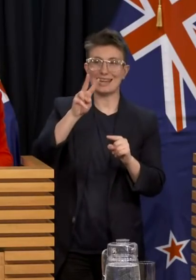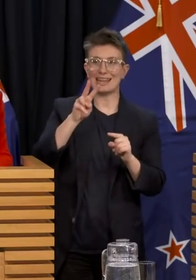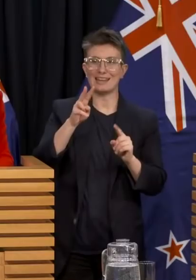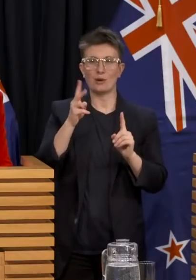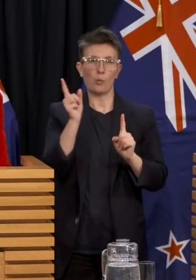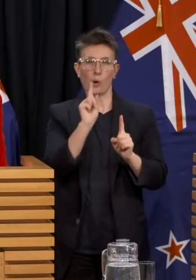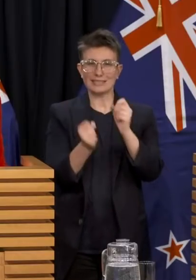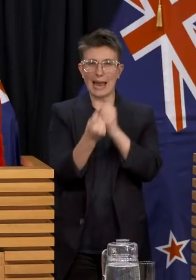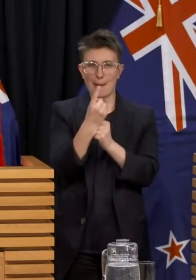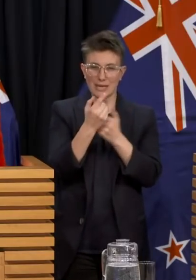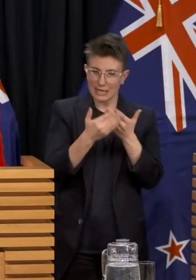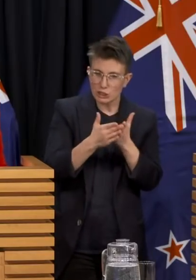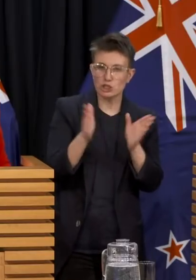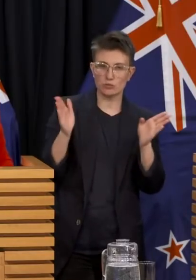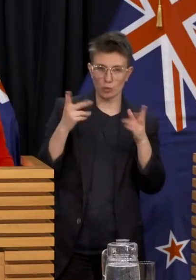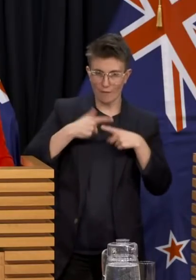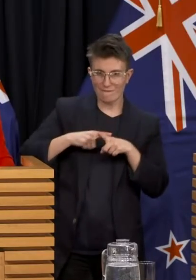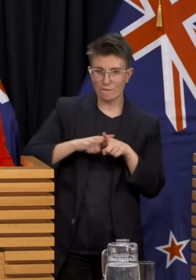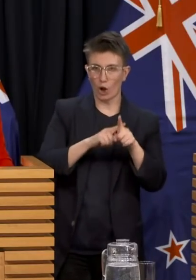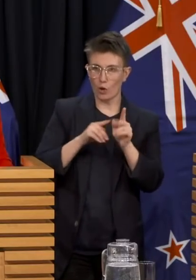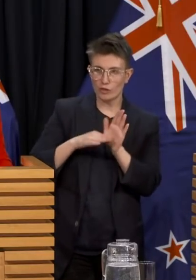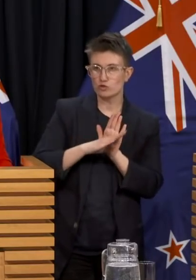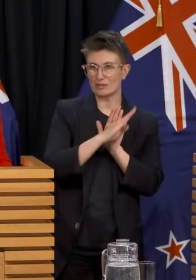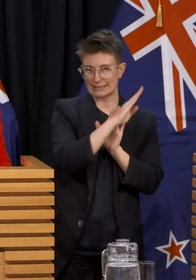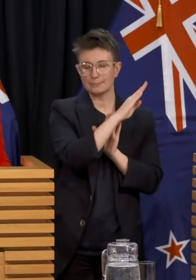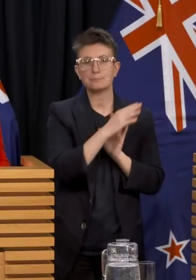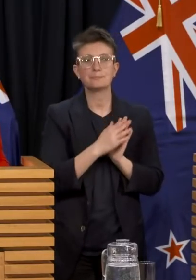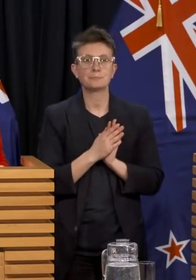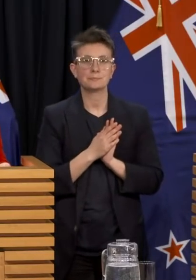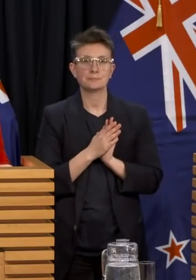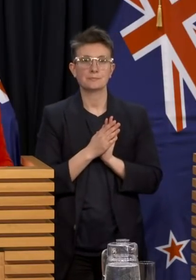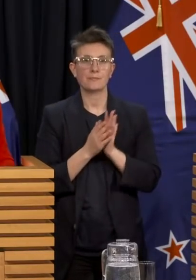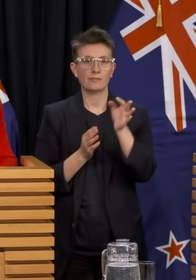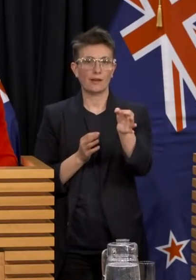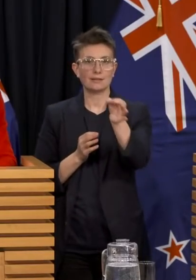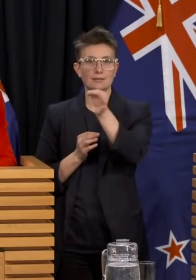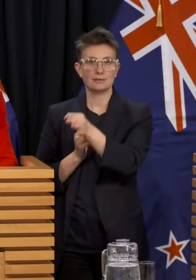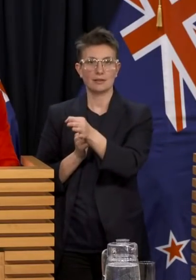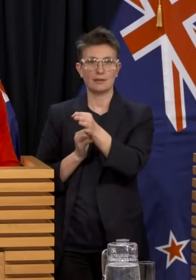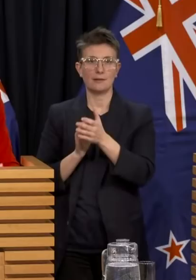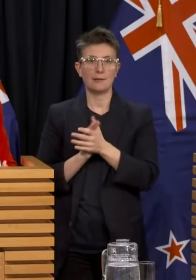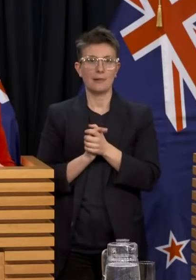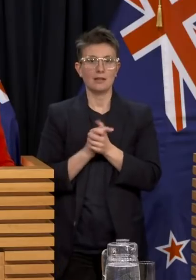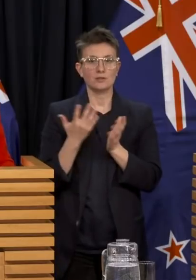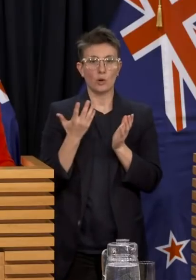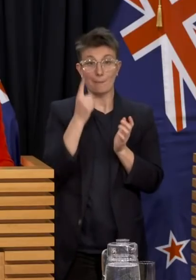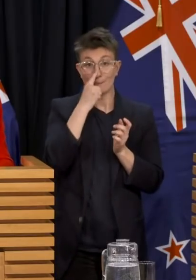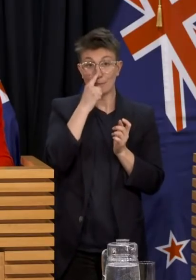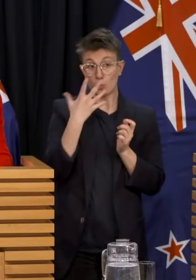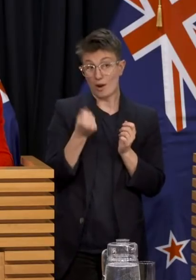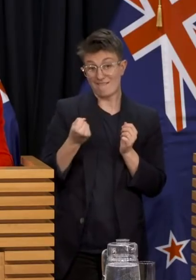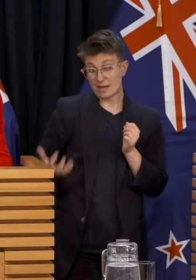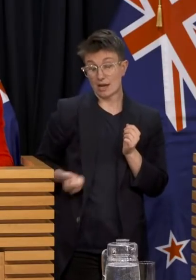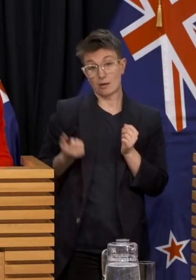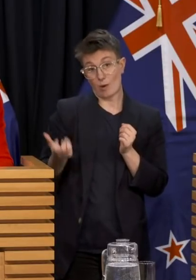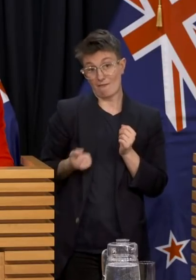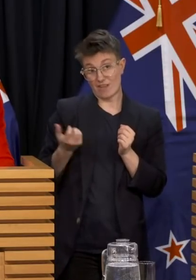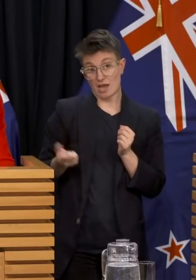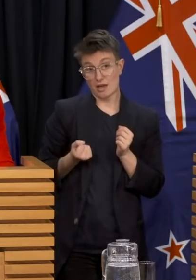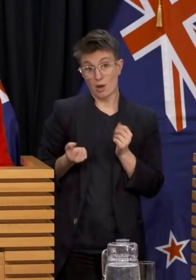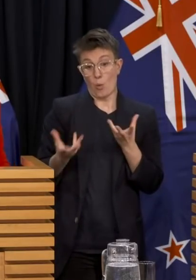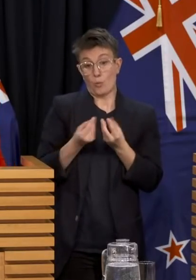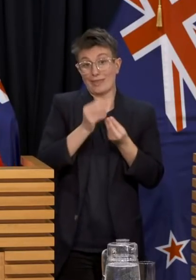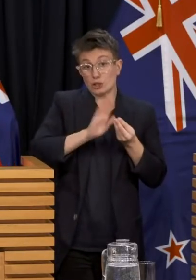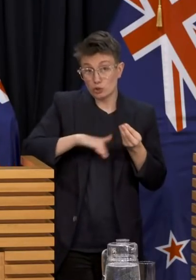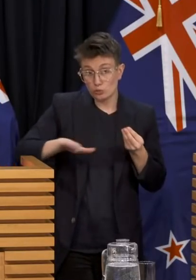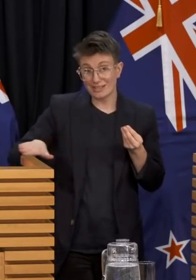Okay, we'll take last one here. In terms of beneficiaries with children, they're still being hit by drug sanctions. Is this acceptable,